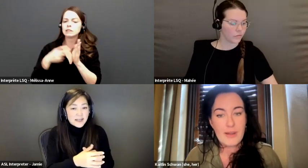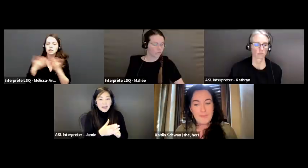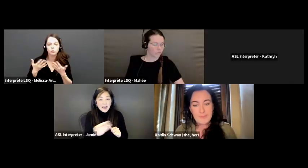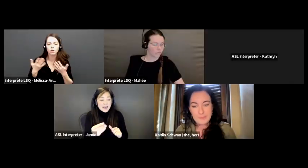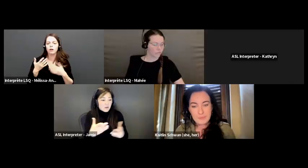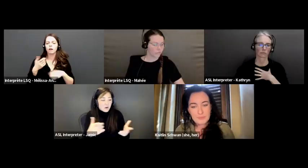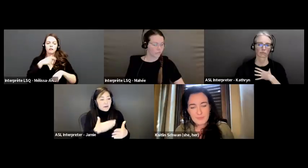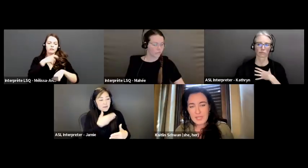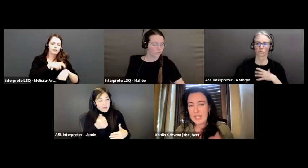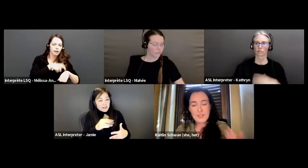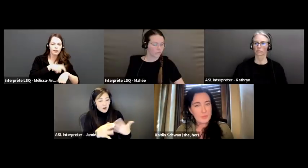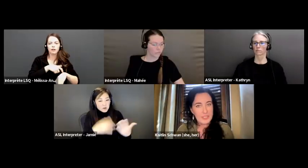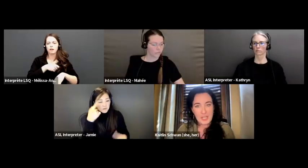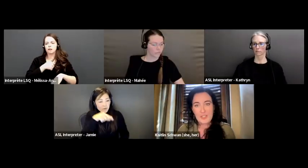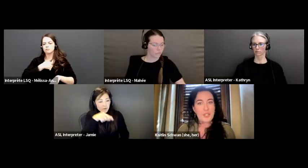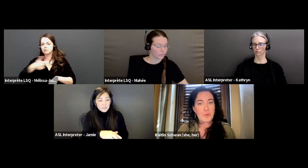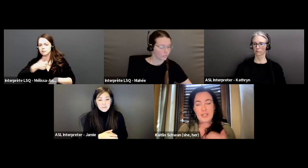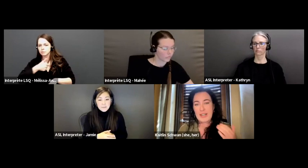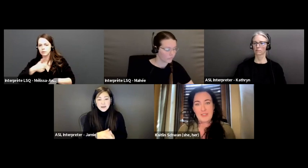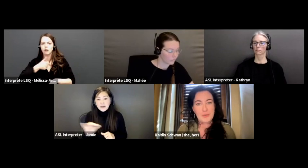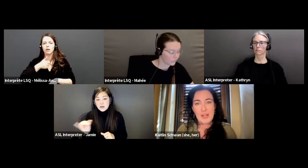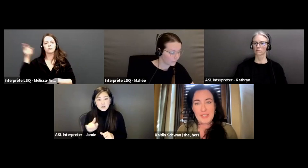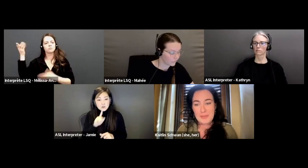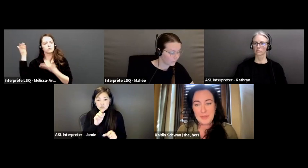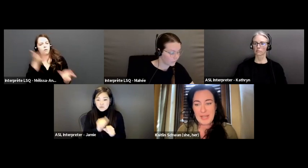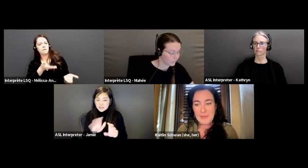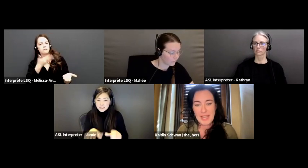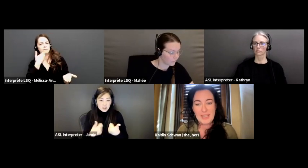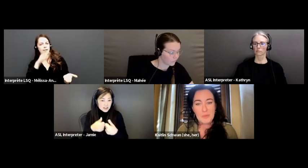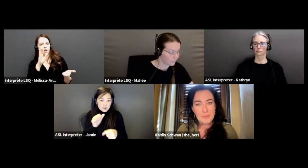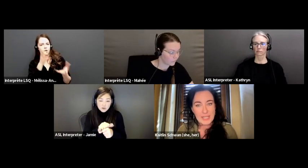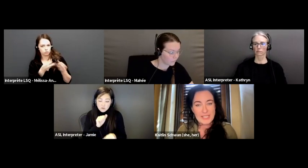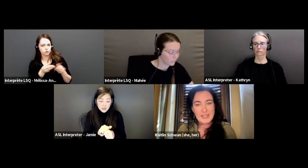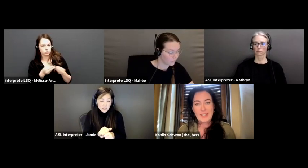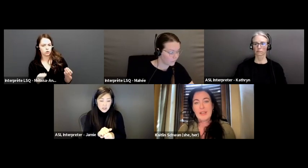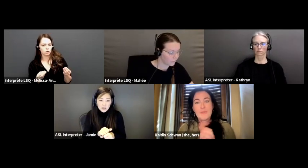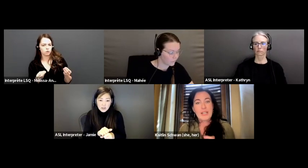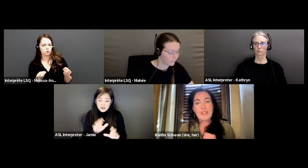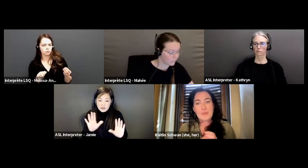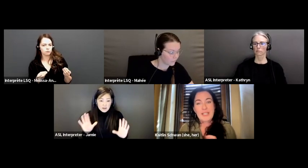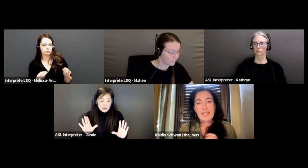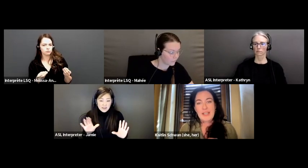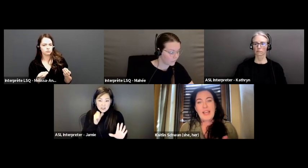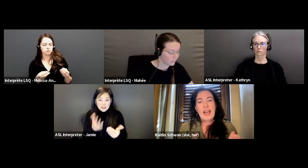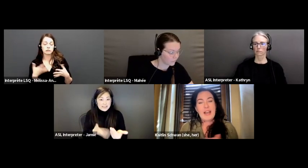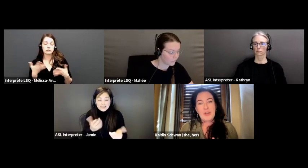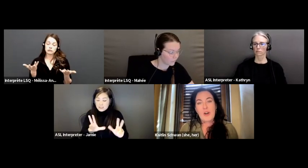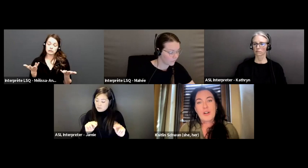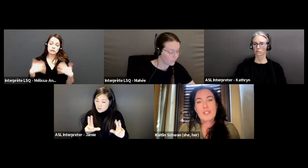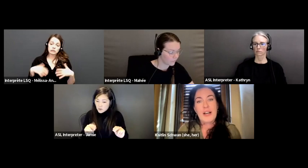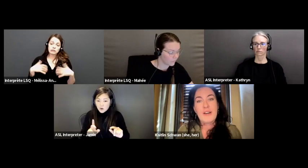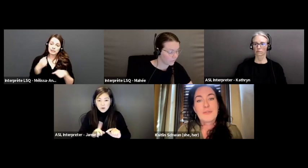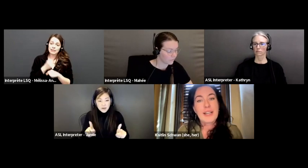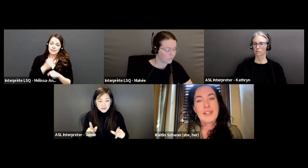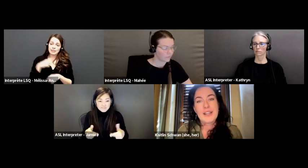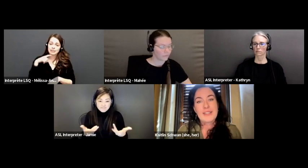for them. And it's really challenging work. I do not dispute that by any means, but it is really at the